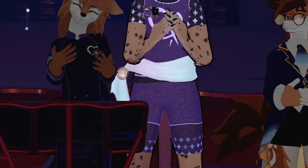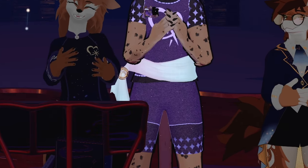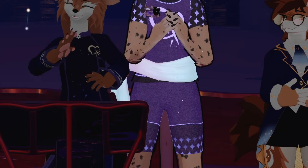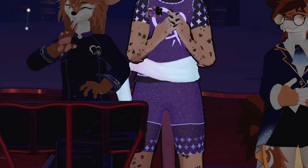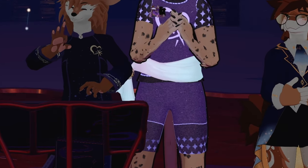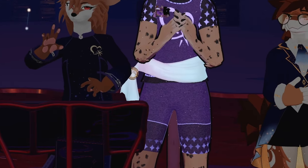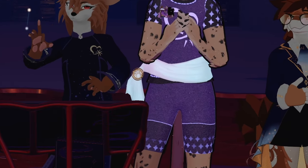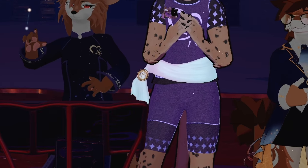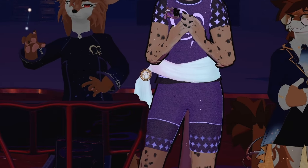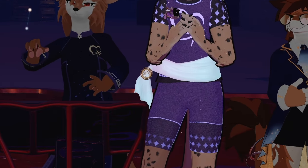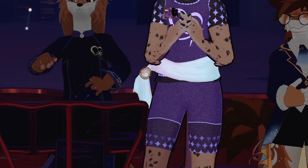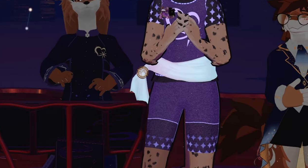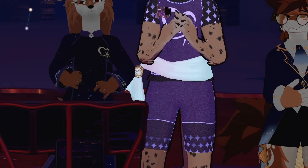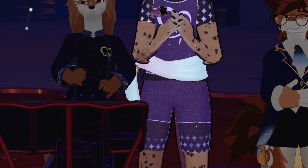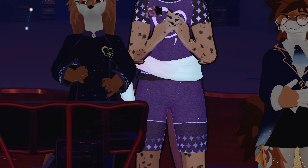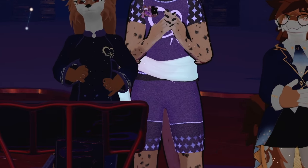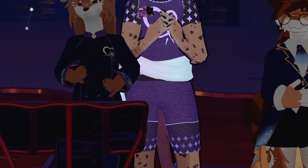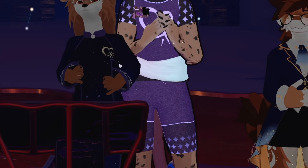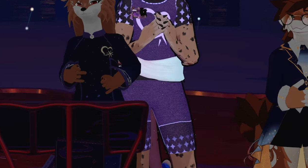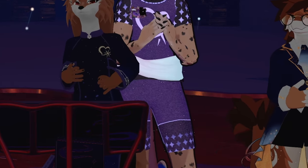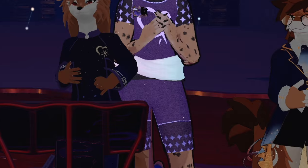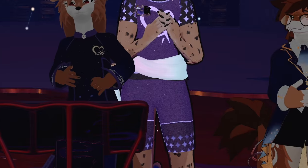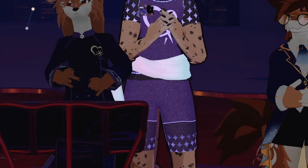ASL typically has a one-handed spelling,